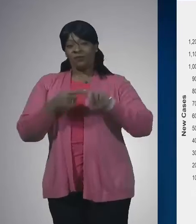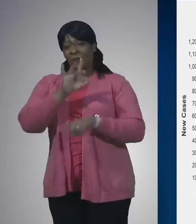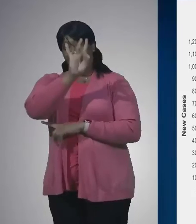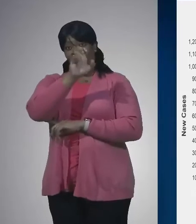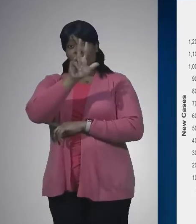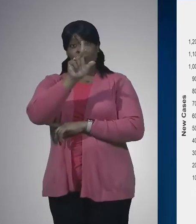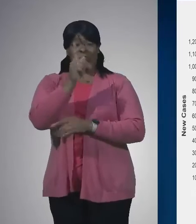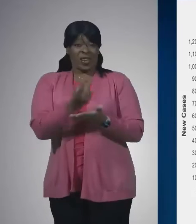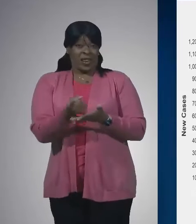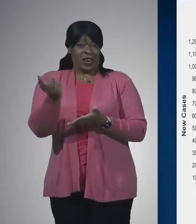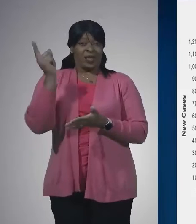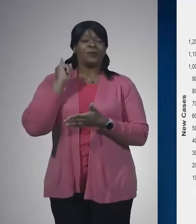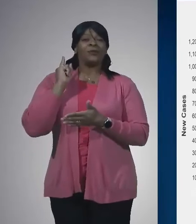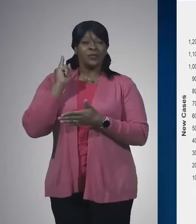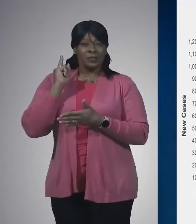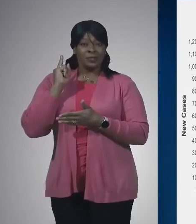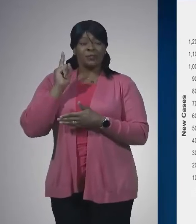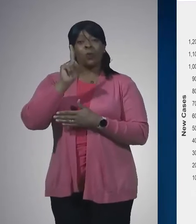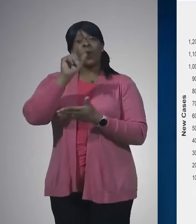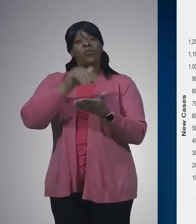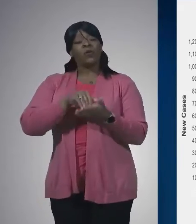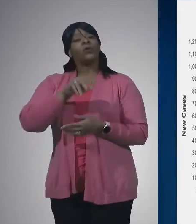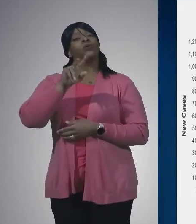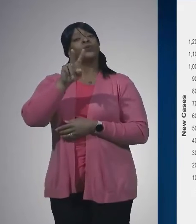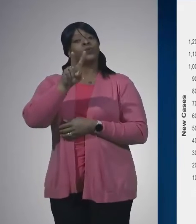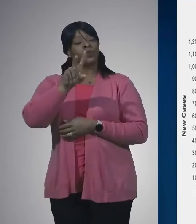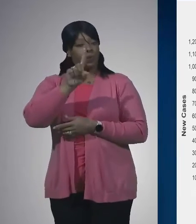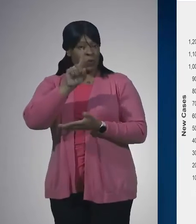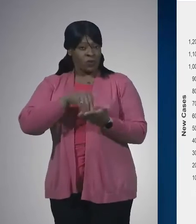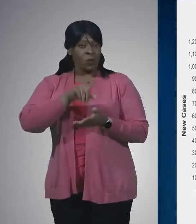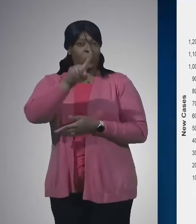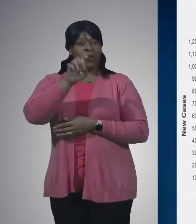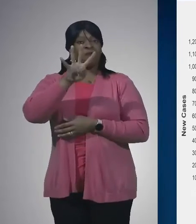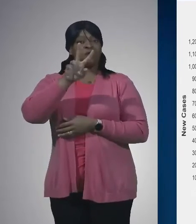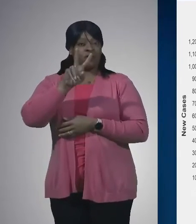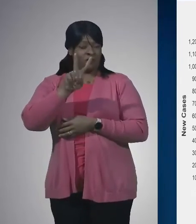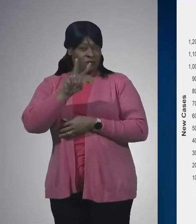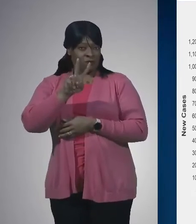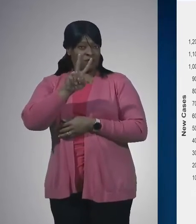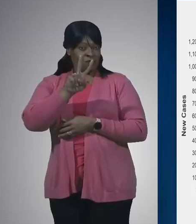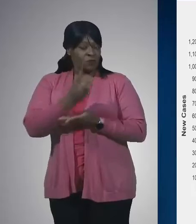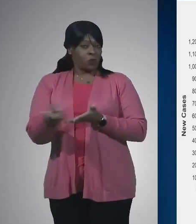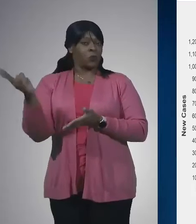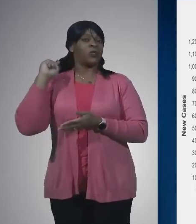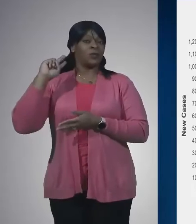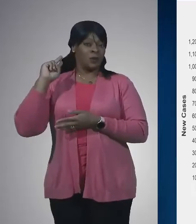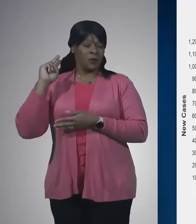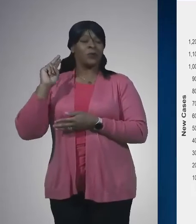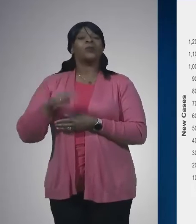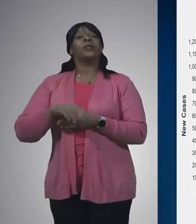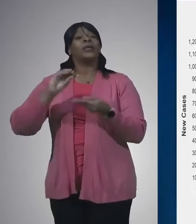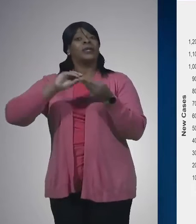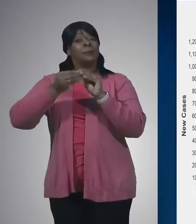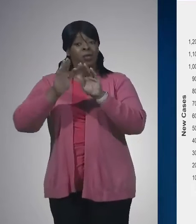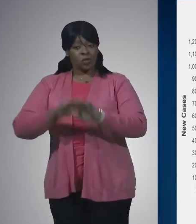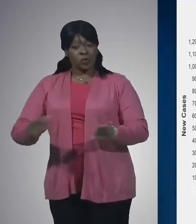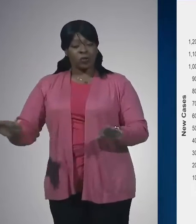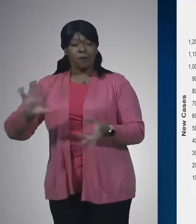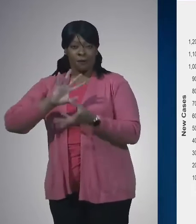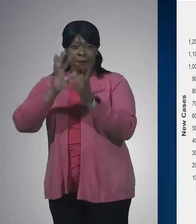823 last week and 1,140 2 weeks ago. Pediatric cases now